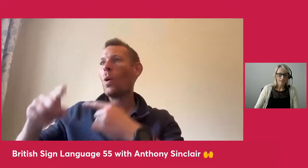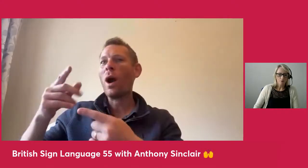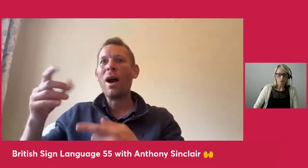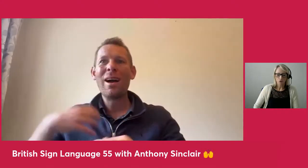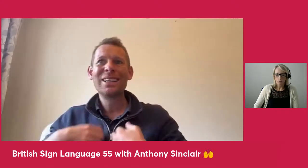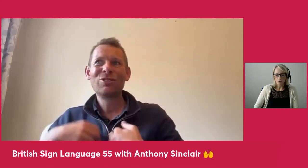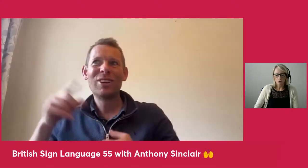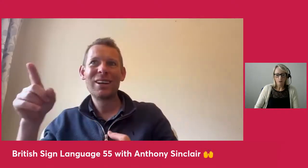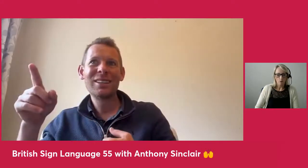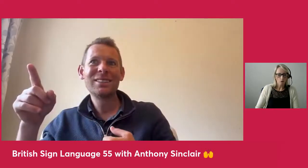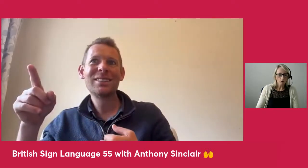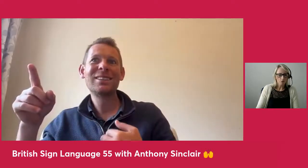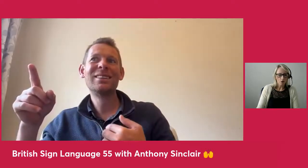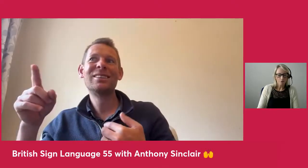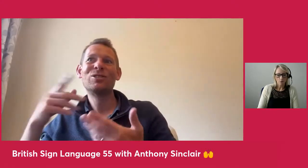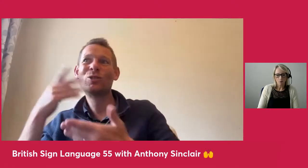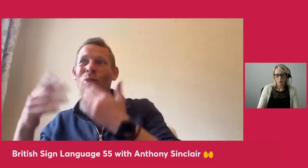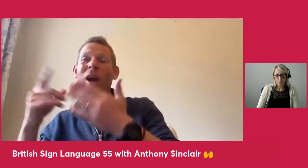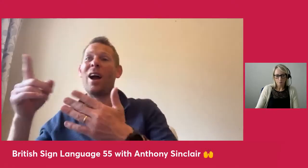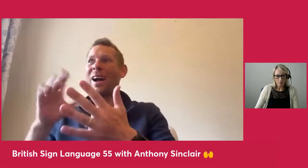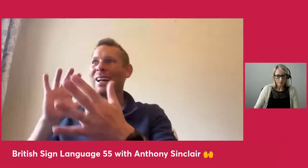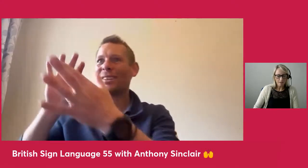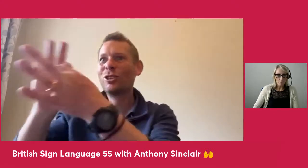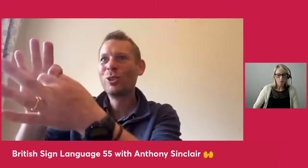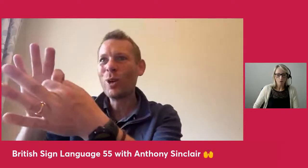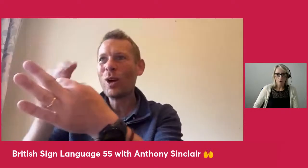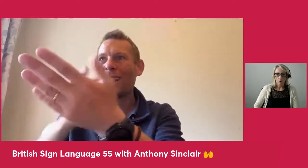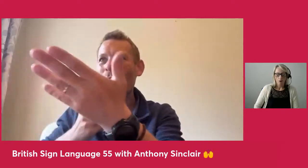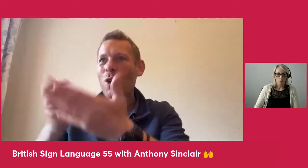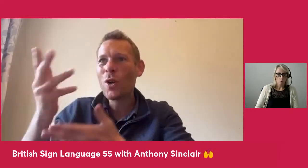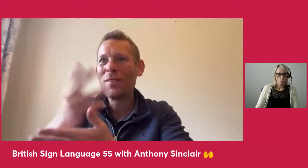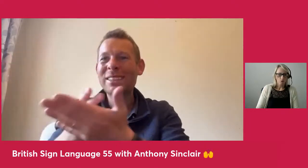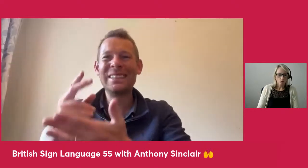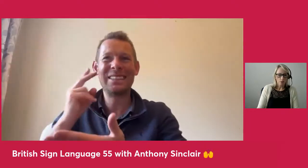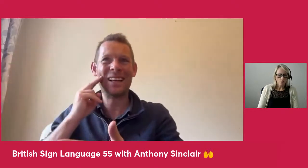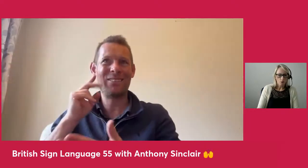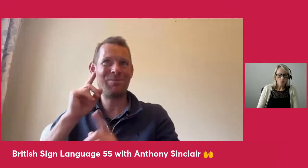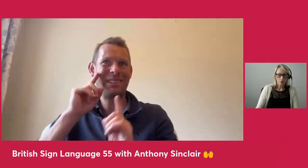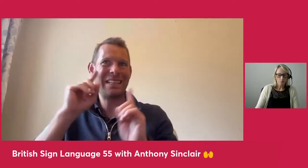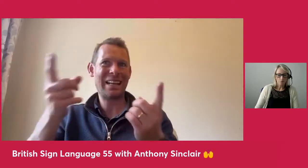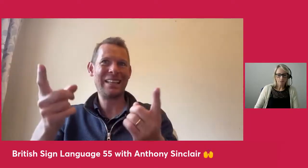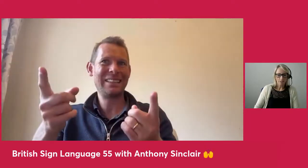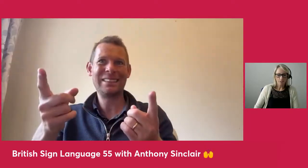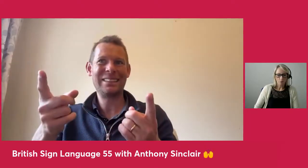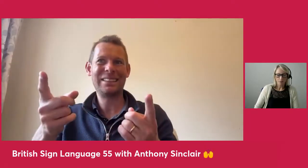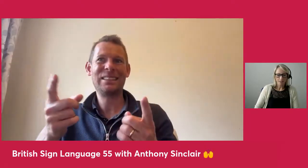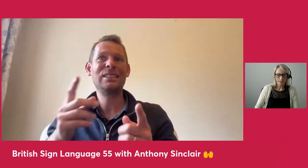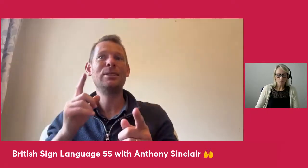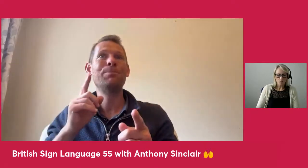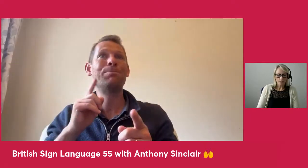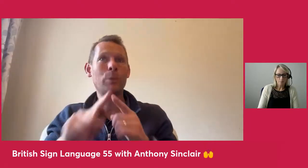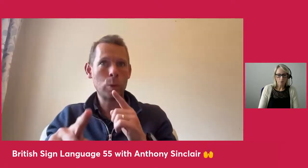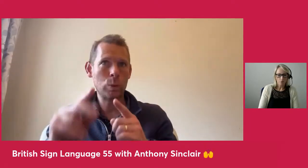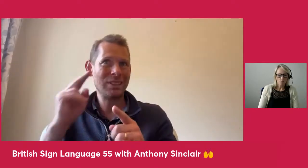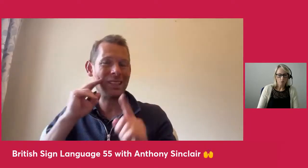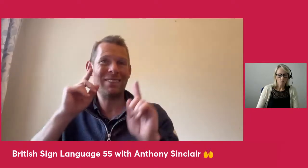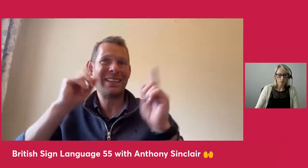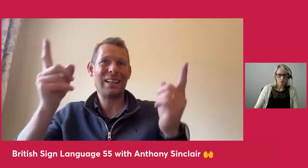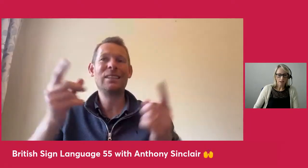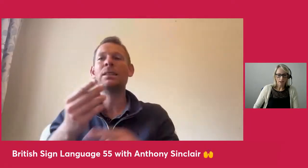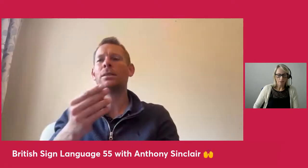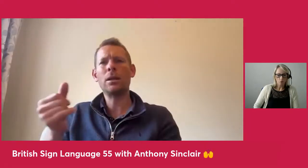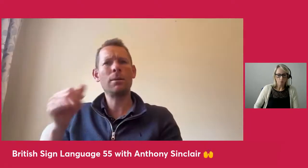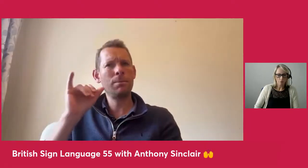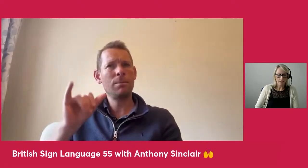access. They're not sure what's going on or how long they're going to be there, or what's going on, or they can't join in with all